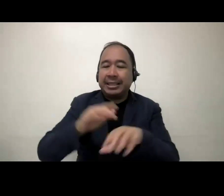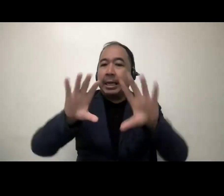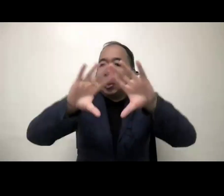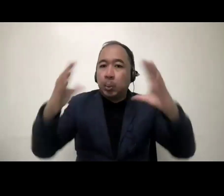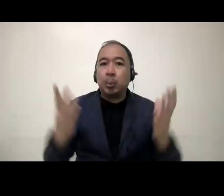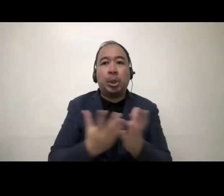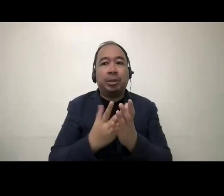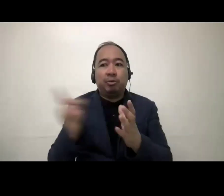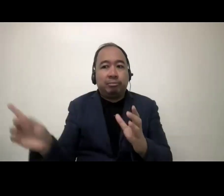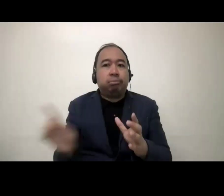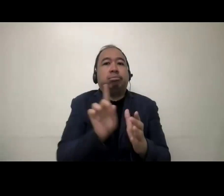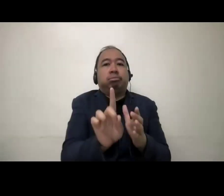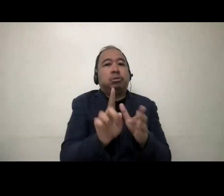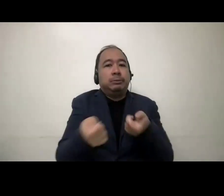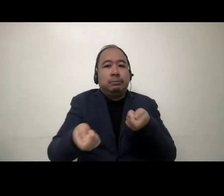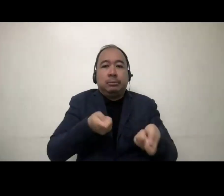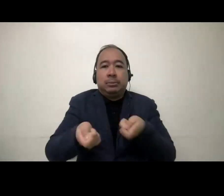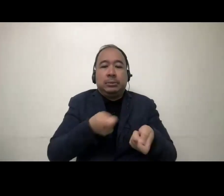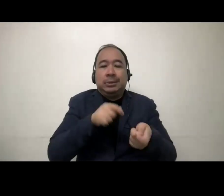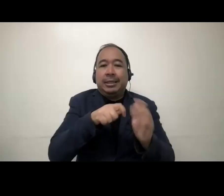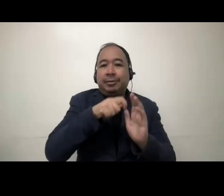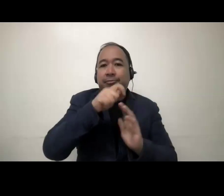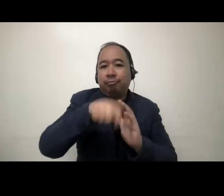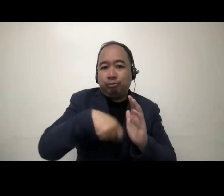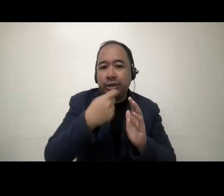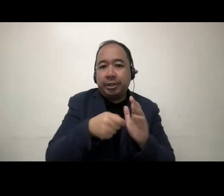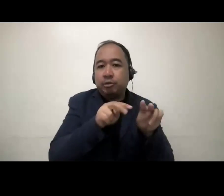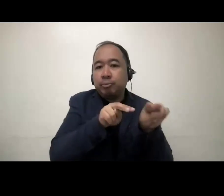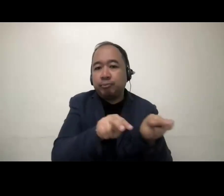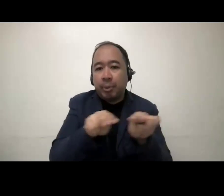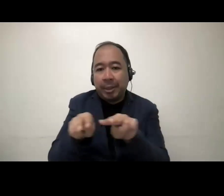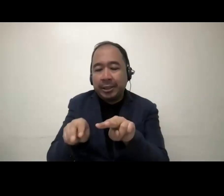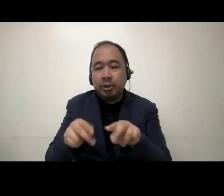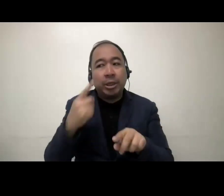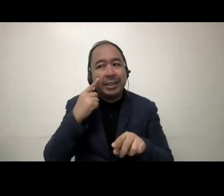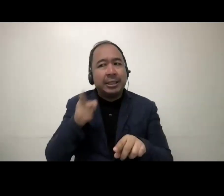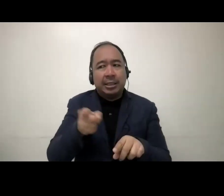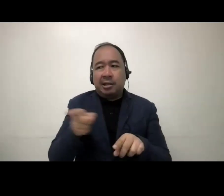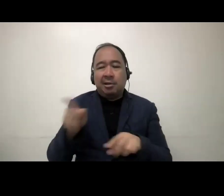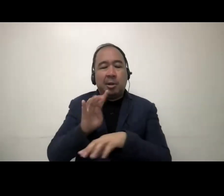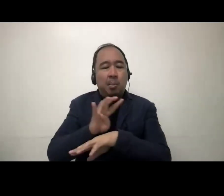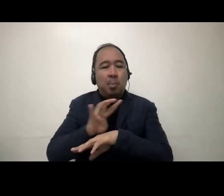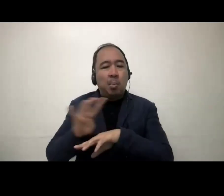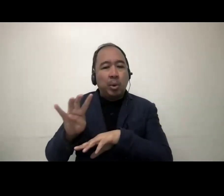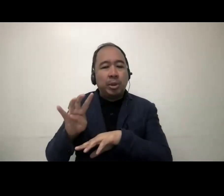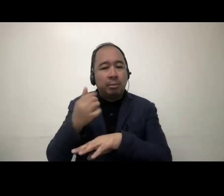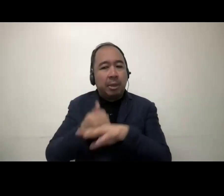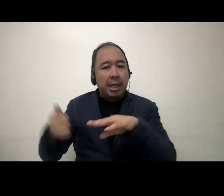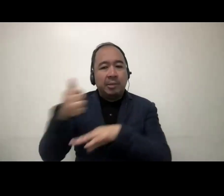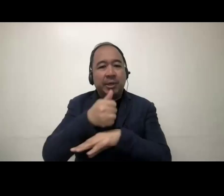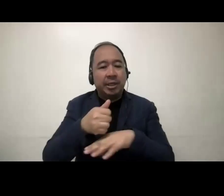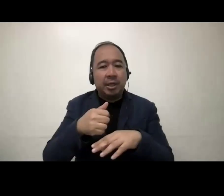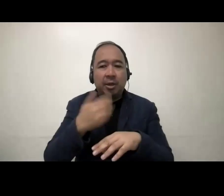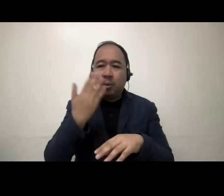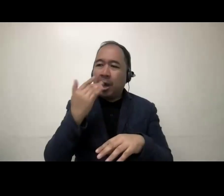the mechanisms. And I don't see the point why management or the board should restrict the ability for the experts